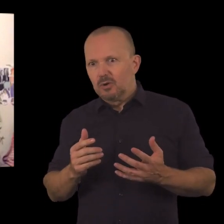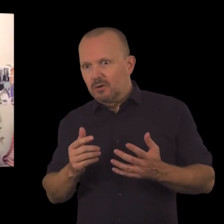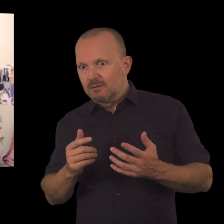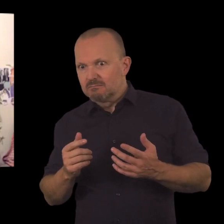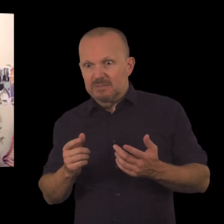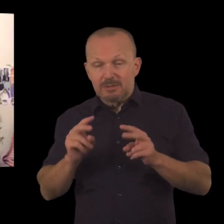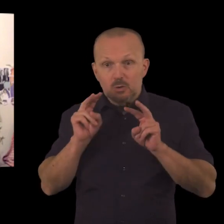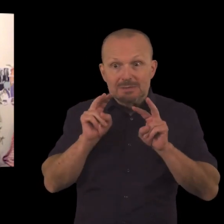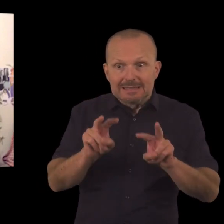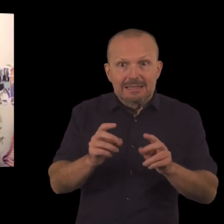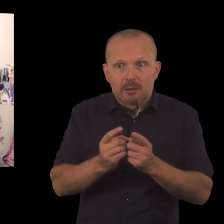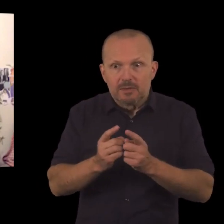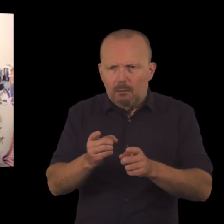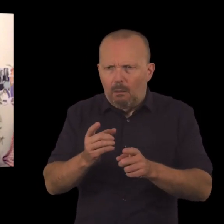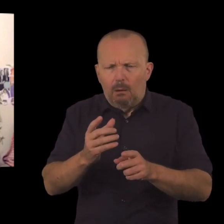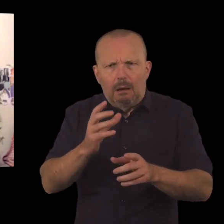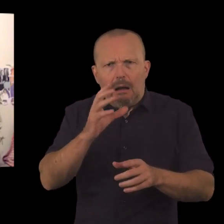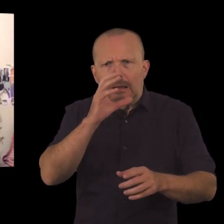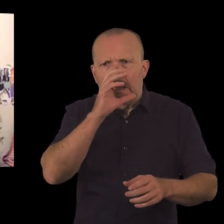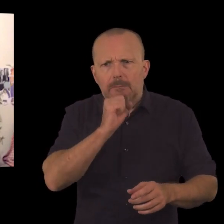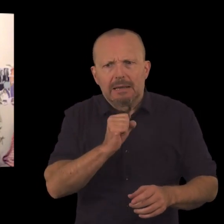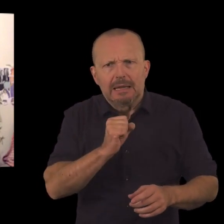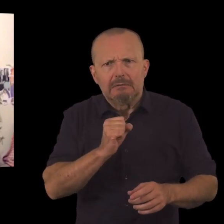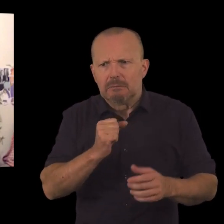believe I just went to this